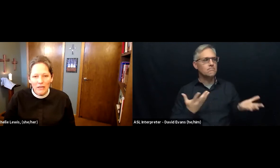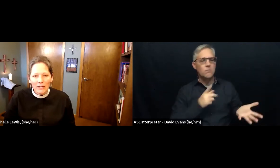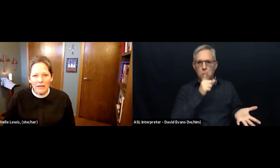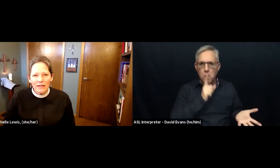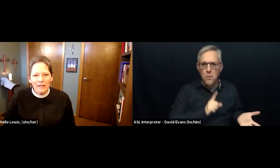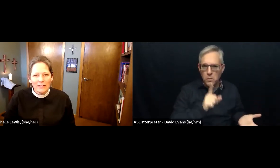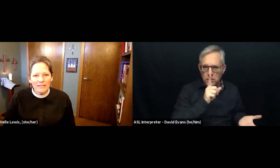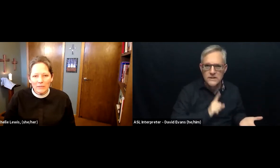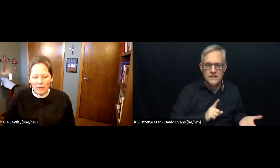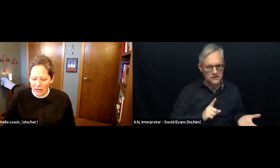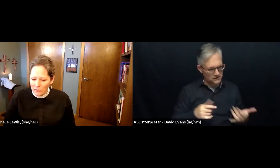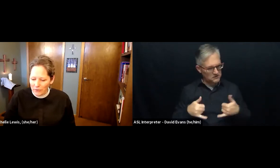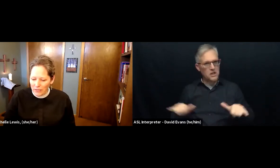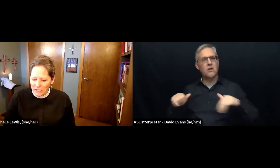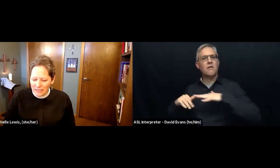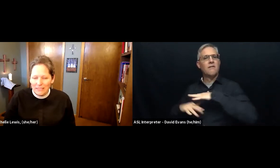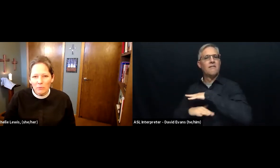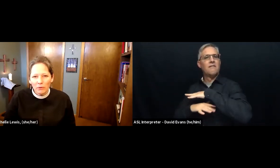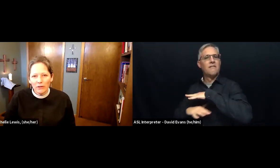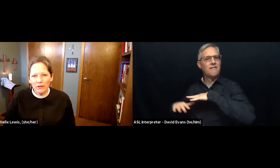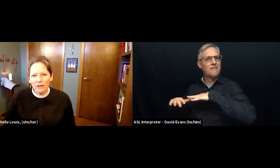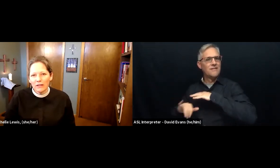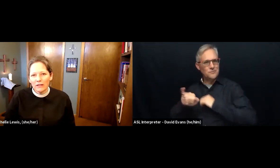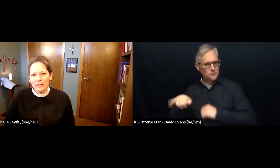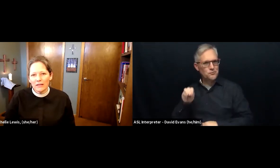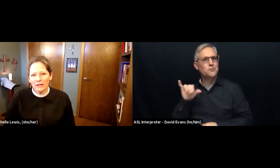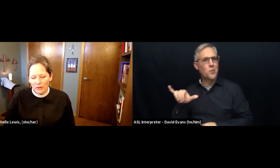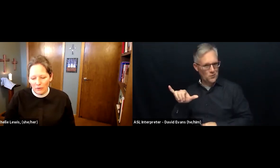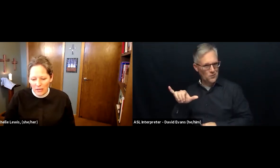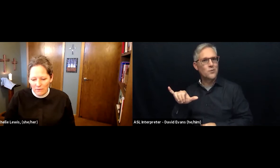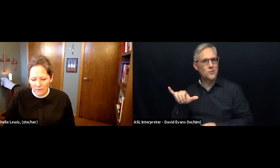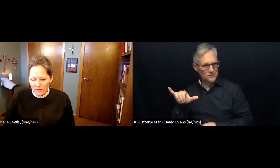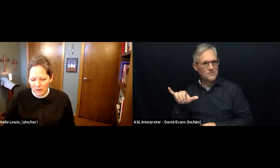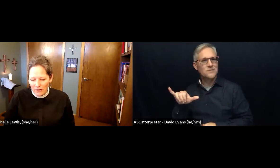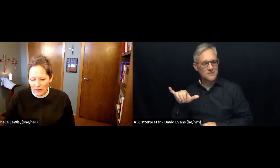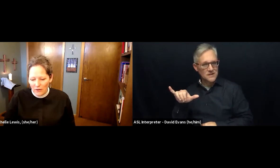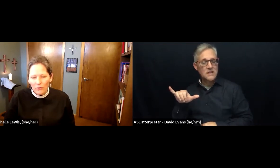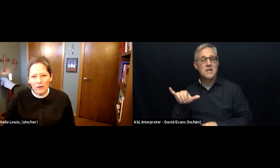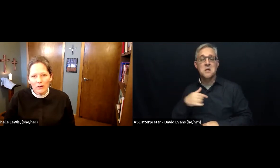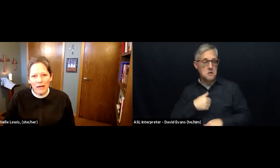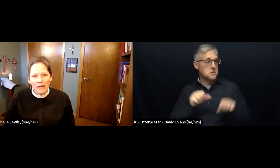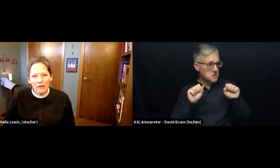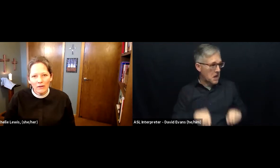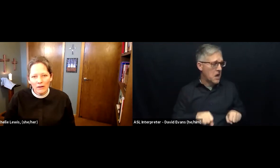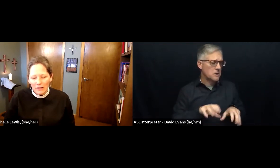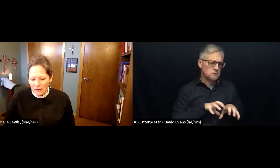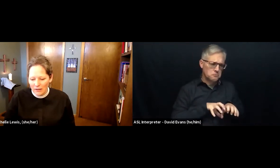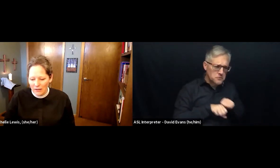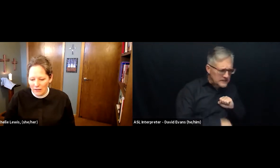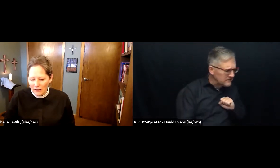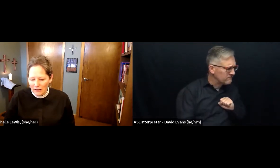Joy is somehow, it's deeper than our grief or our anger.